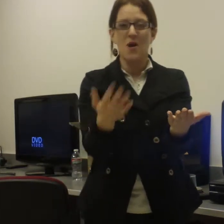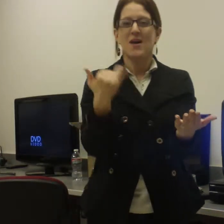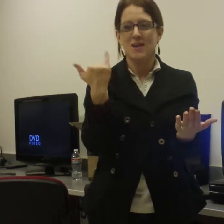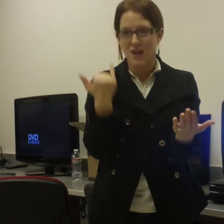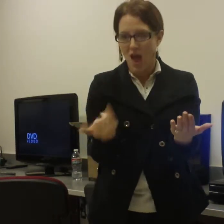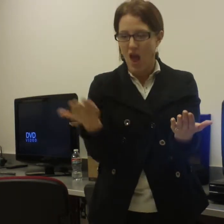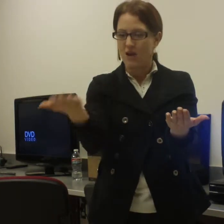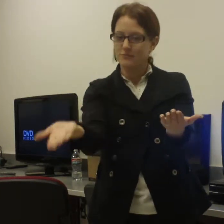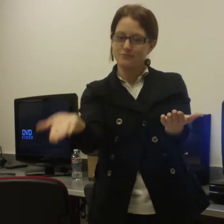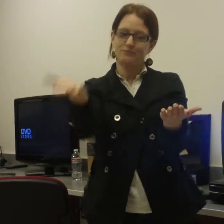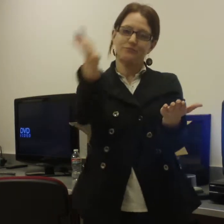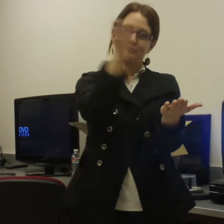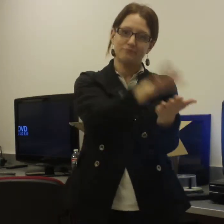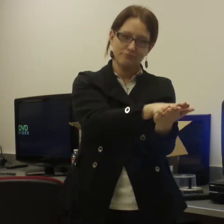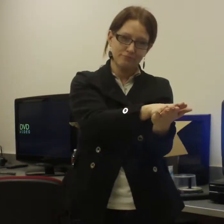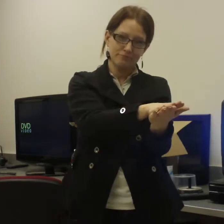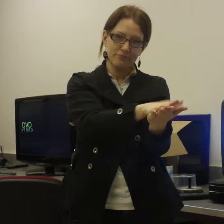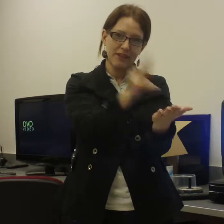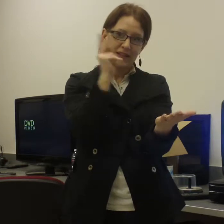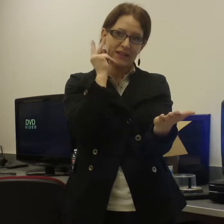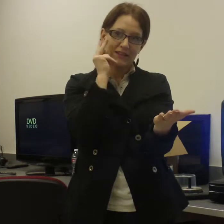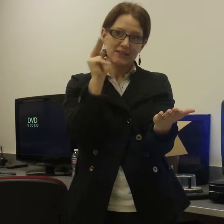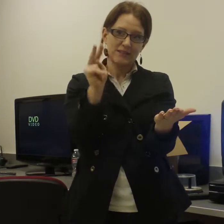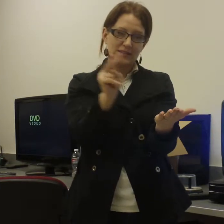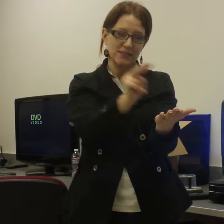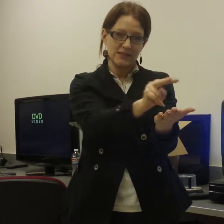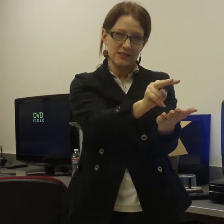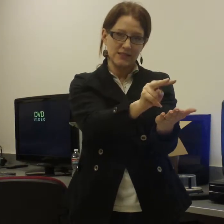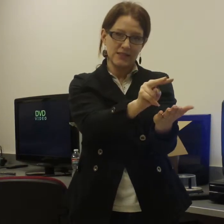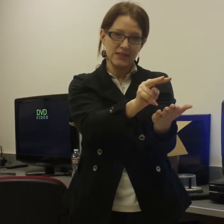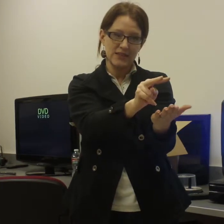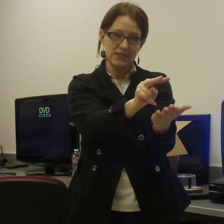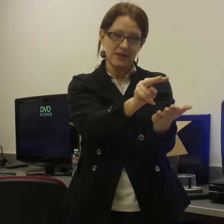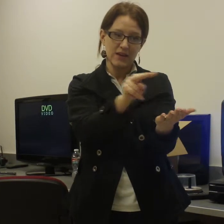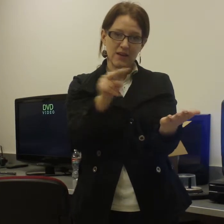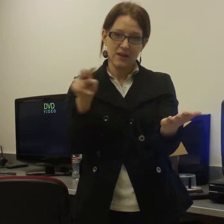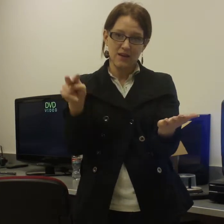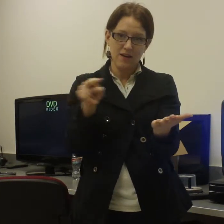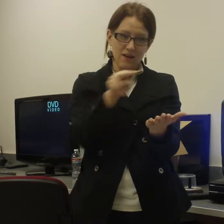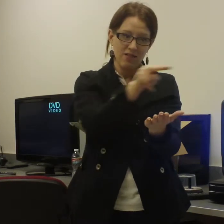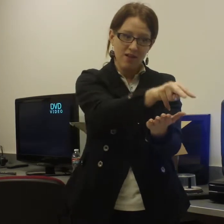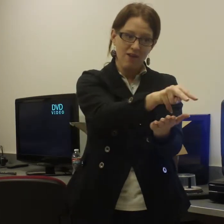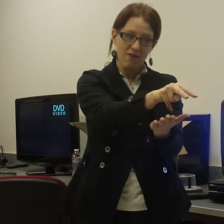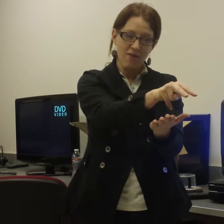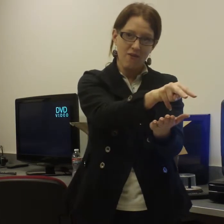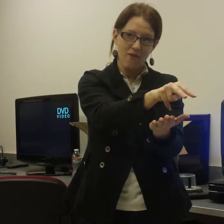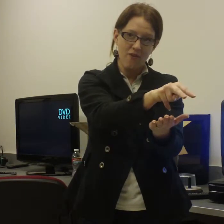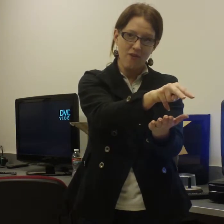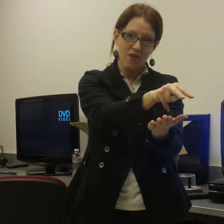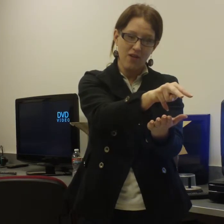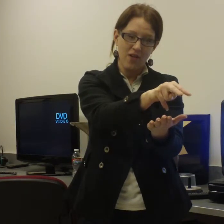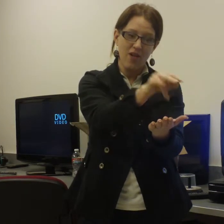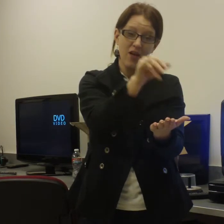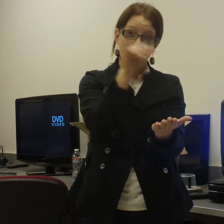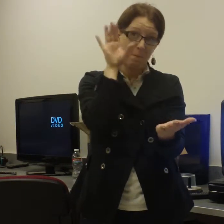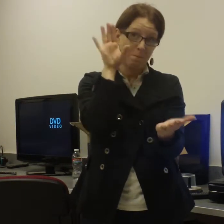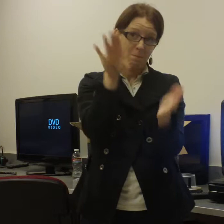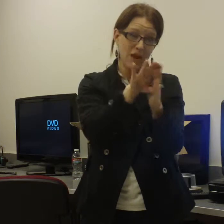Alright, you look in the upper left-hand corner of the picture, you see picture 10-1. That's the same boy. Alright, a couple months later, that's the same boy. He